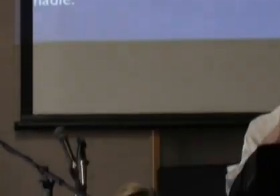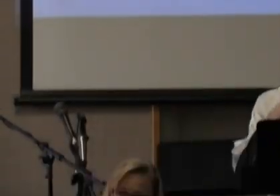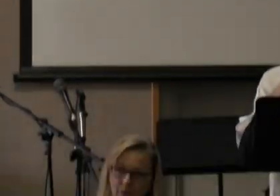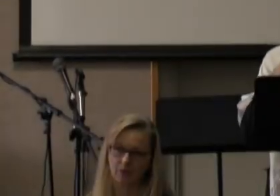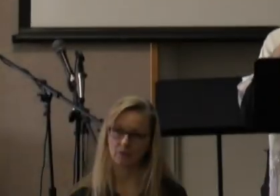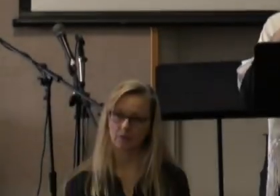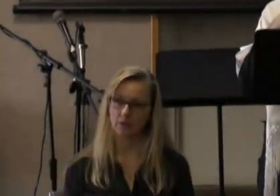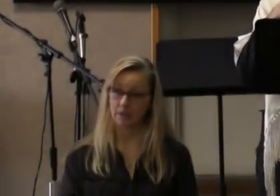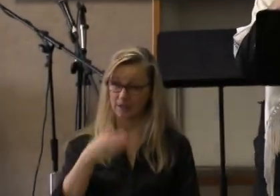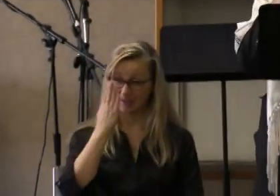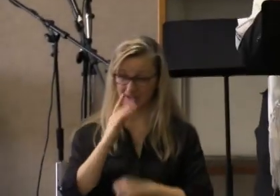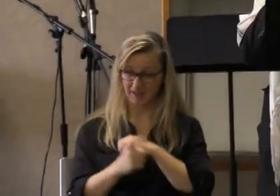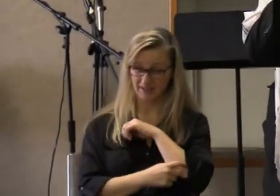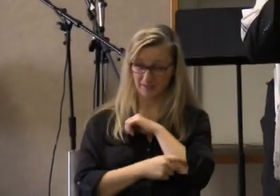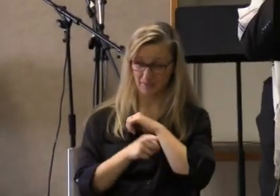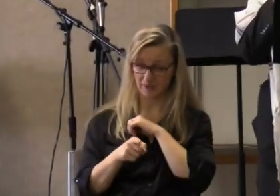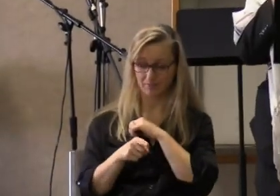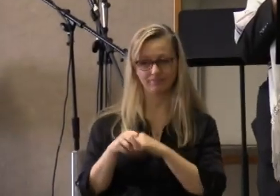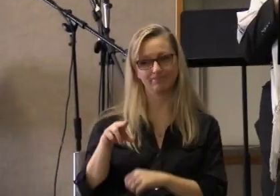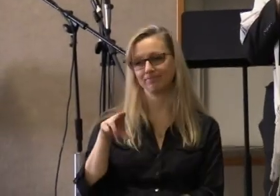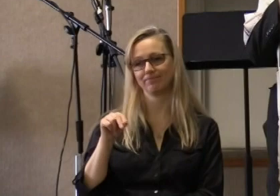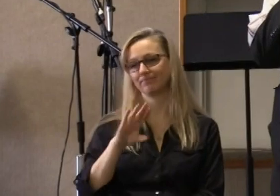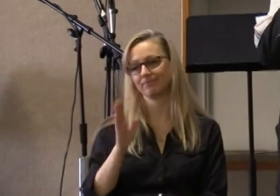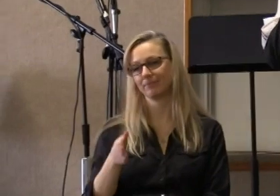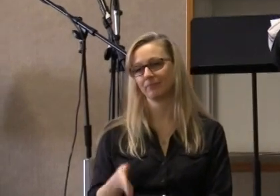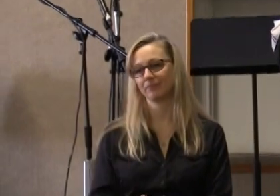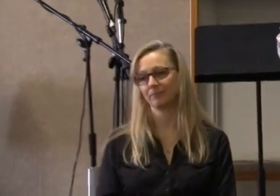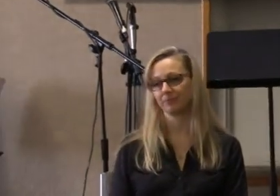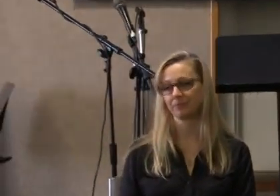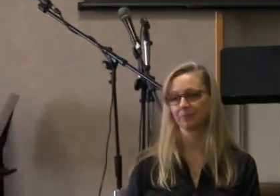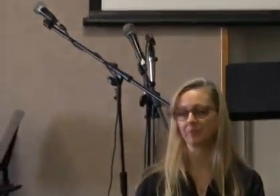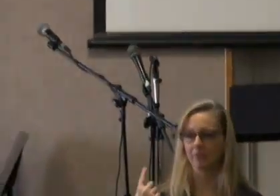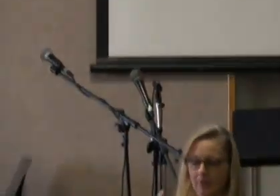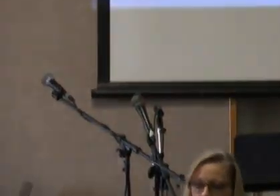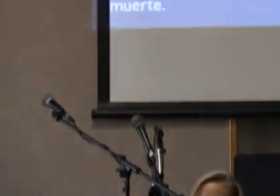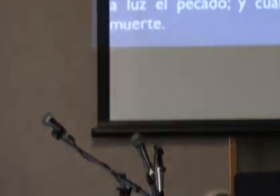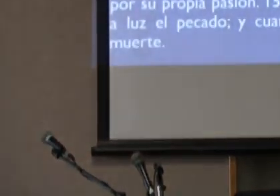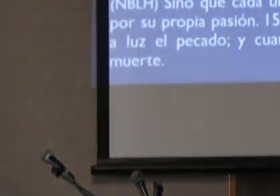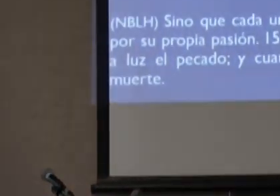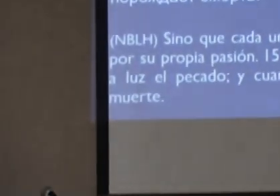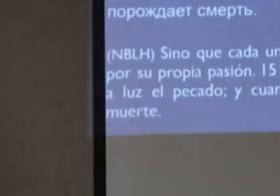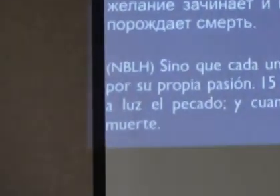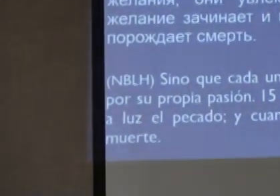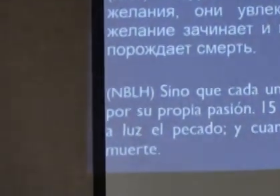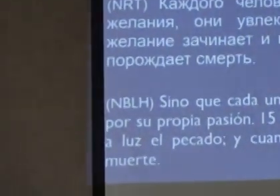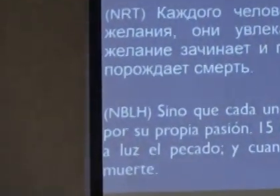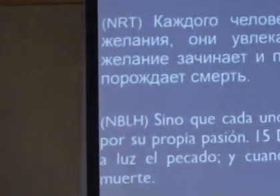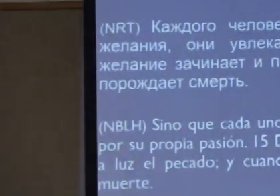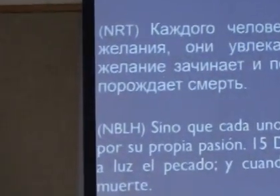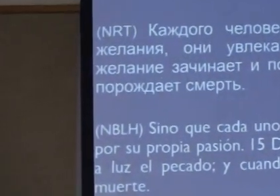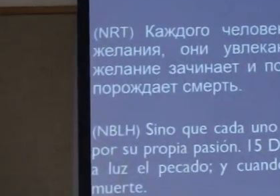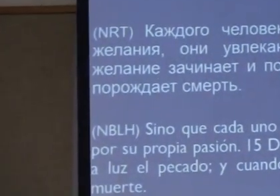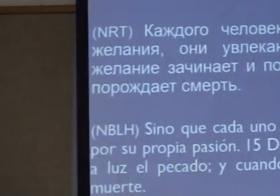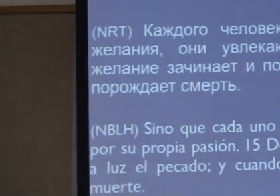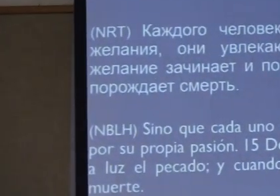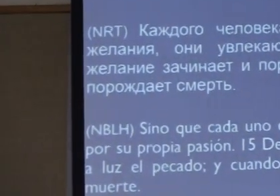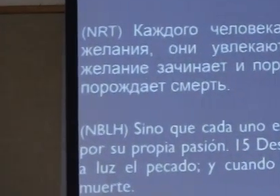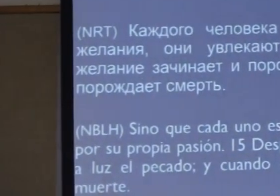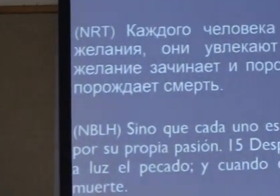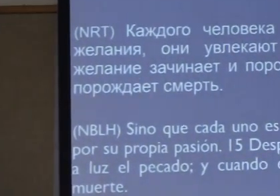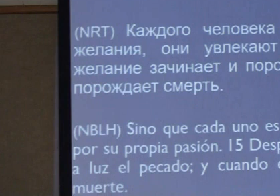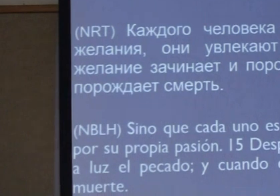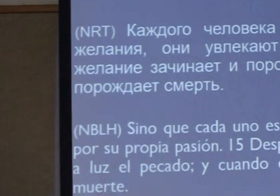Okay. He goes on, "But each one is tempted when he is dragged away and enticed by his own